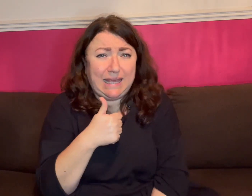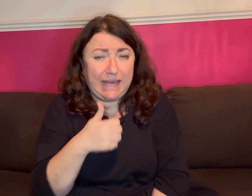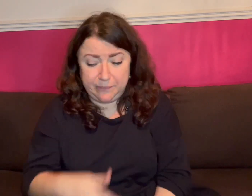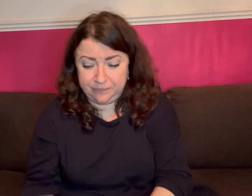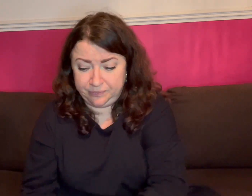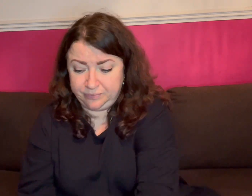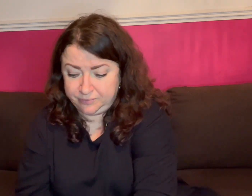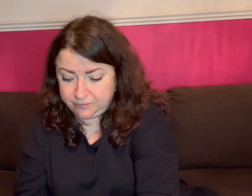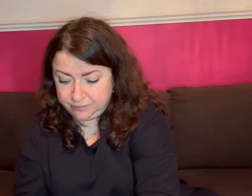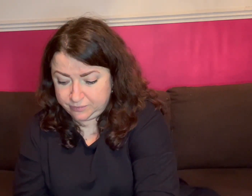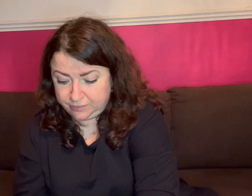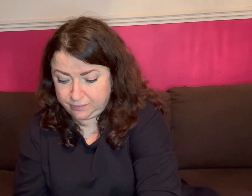blanket.